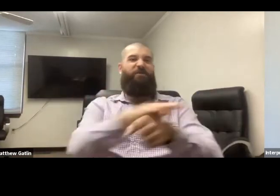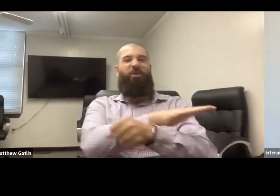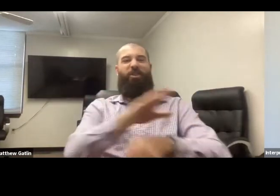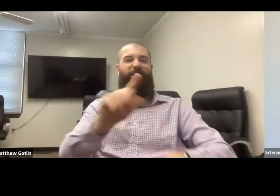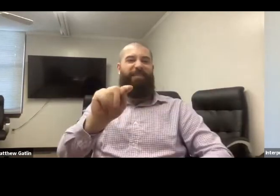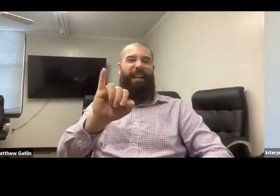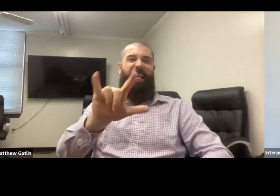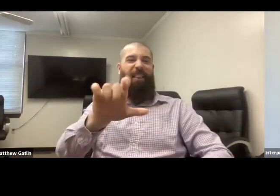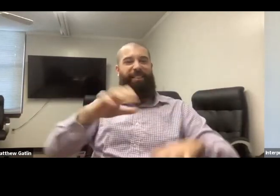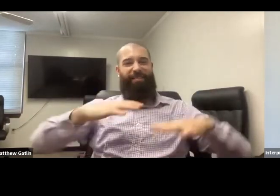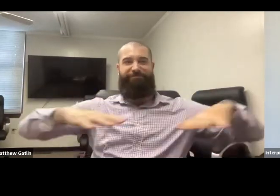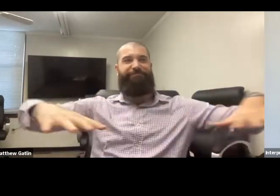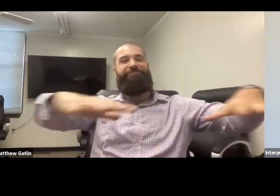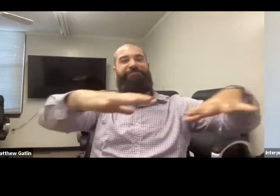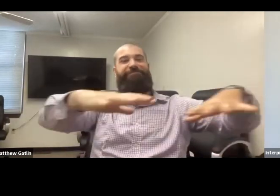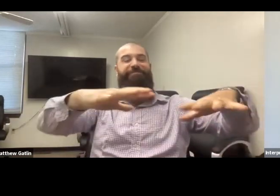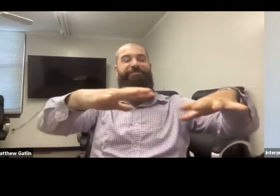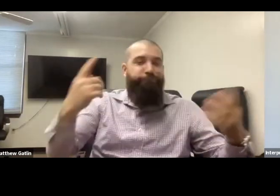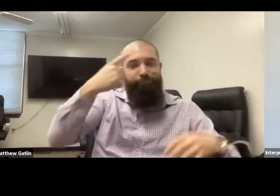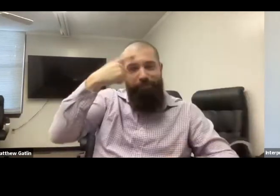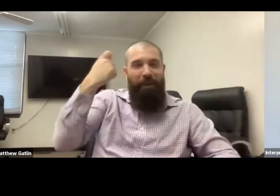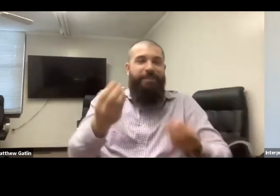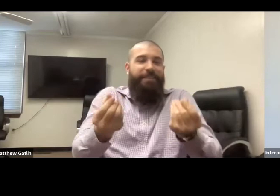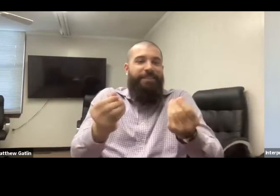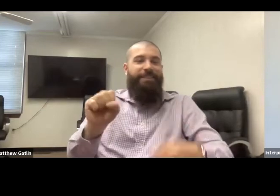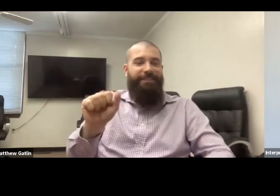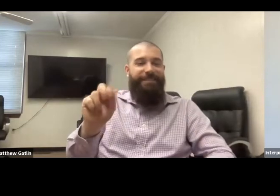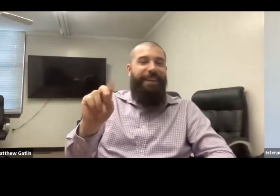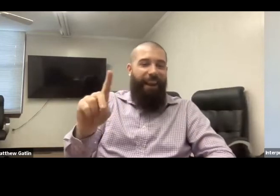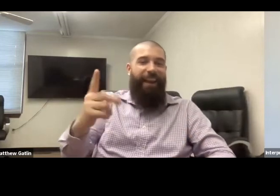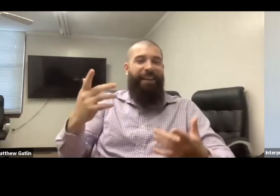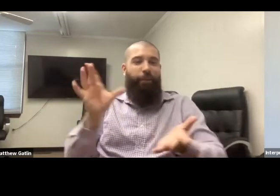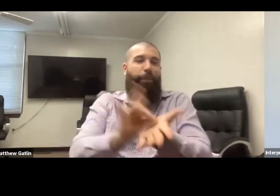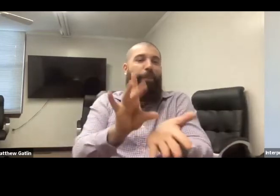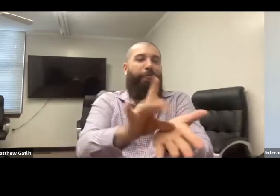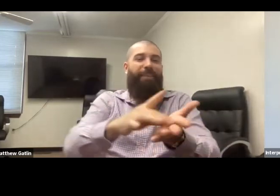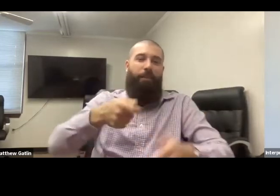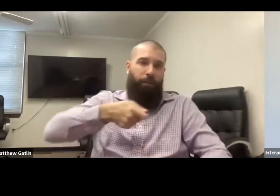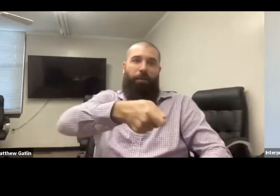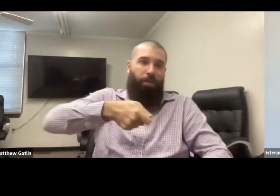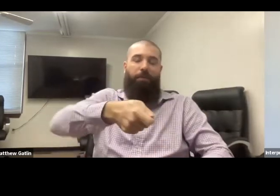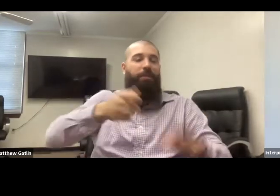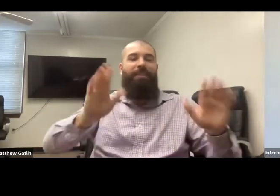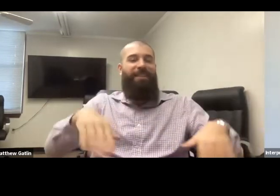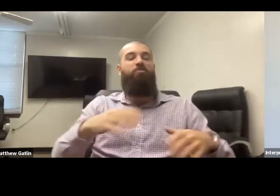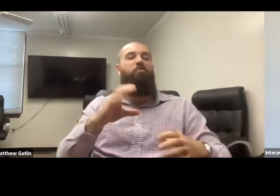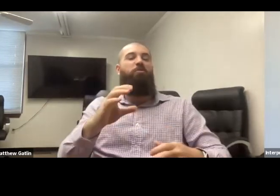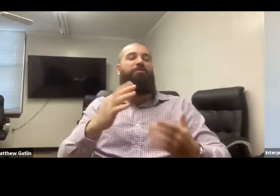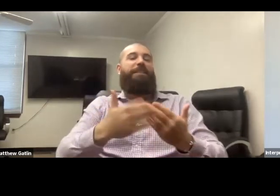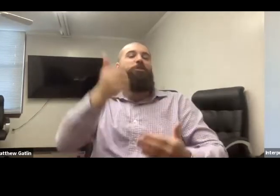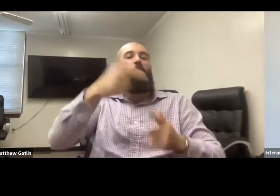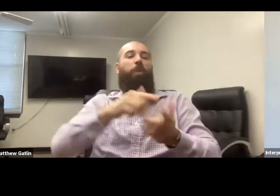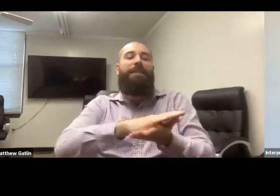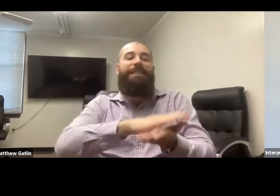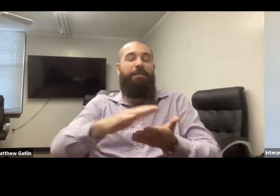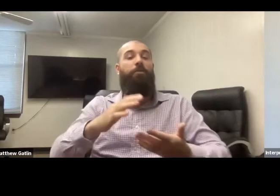In my old house in Florida, it has tile all over the house. You know, because the sand gets on the floors, you don't want to